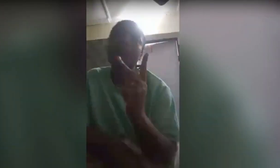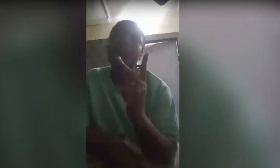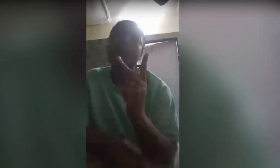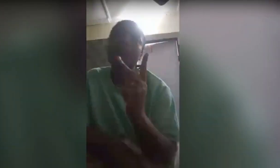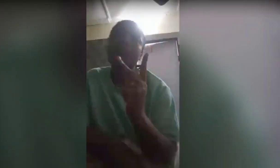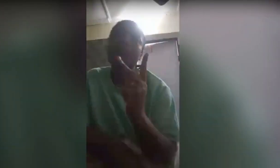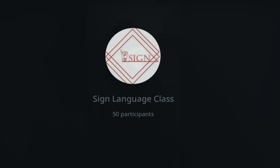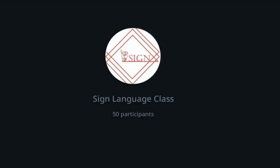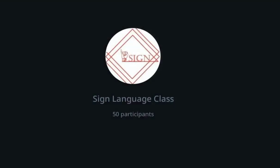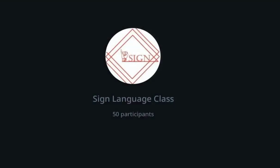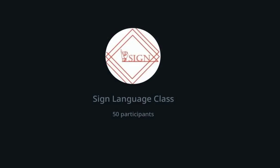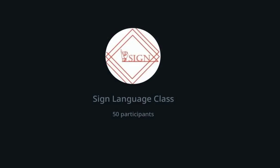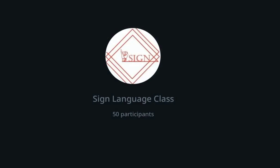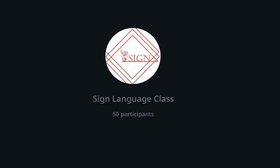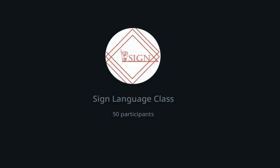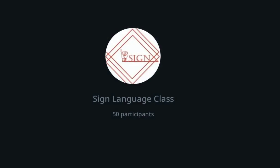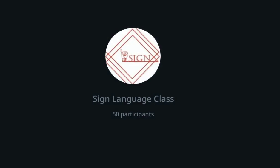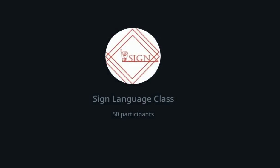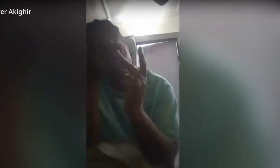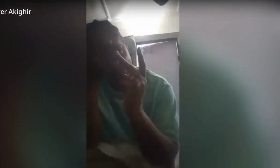Really? We've not gotten to V yet. How come you know V?